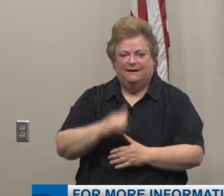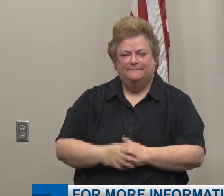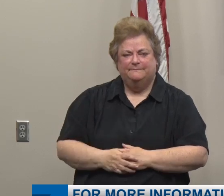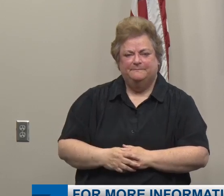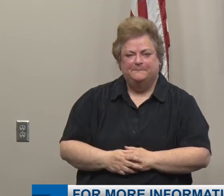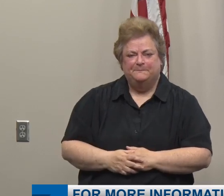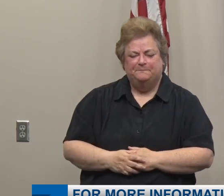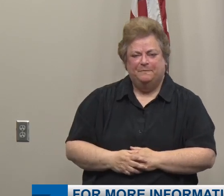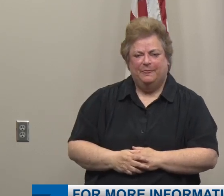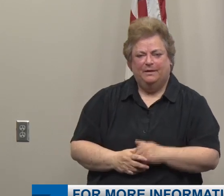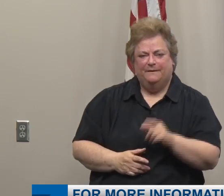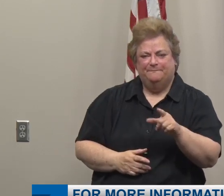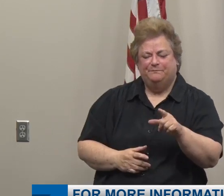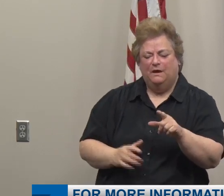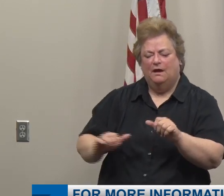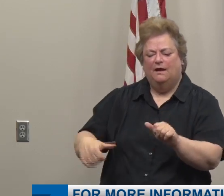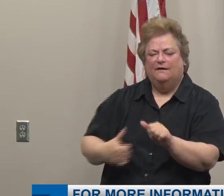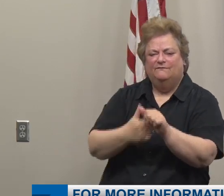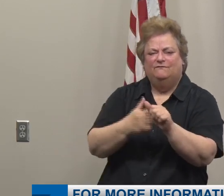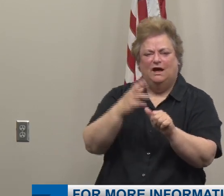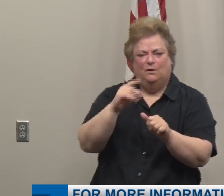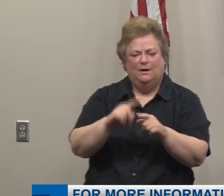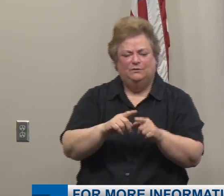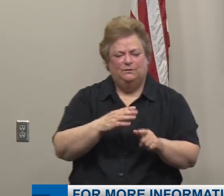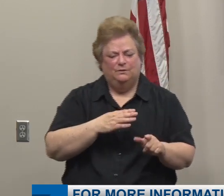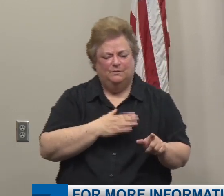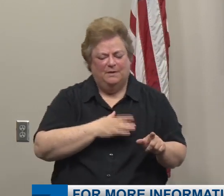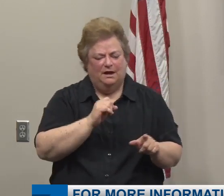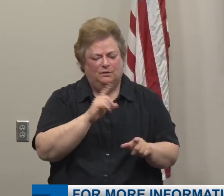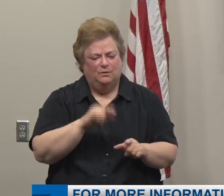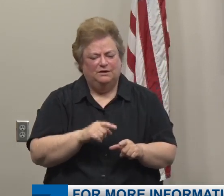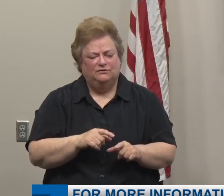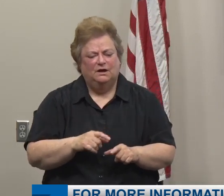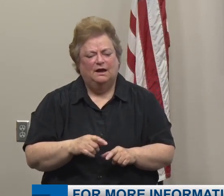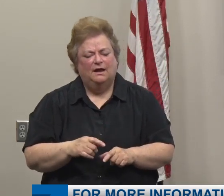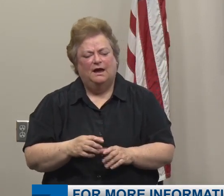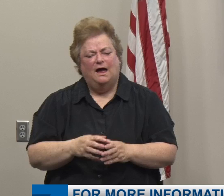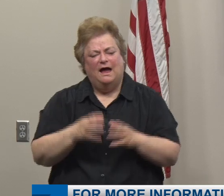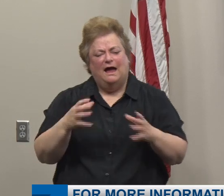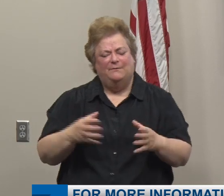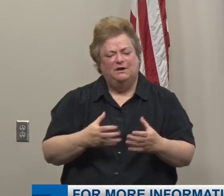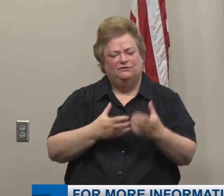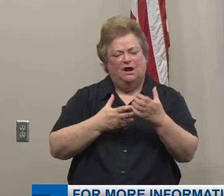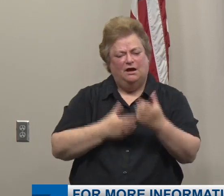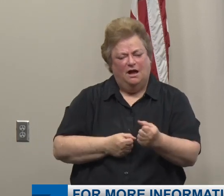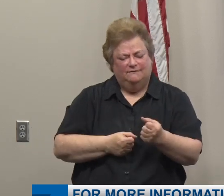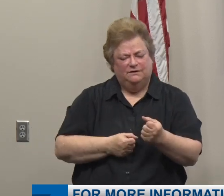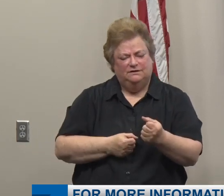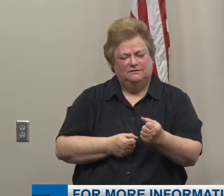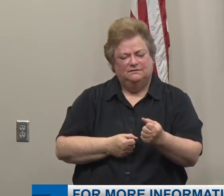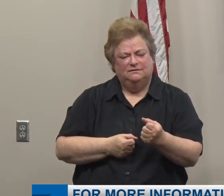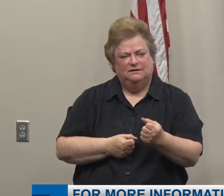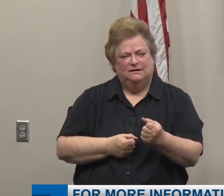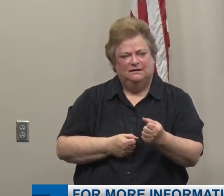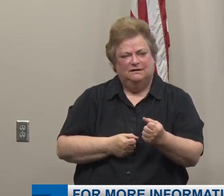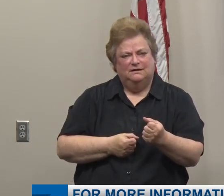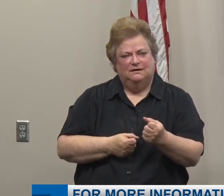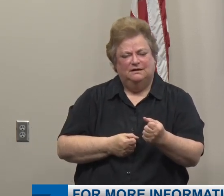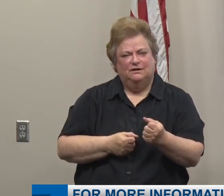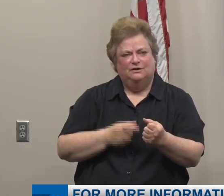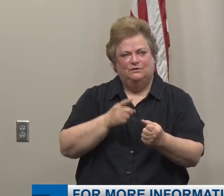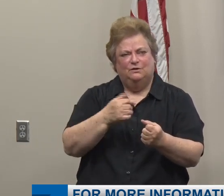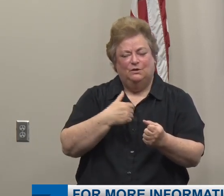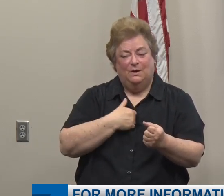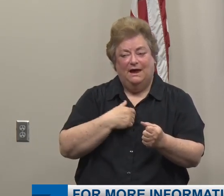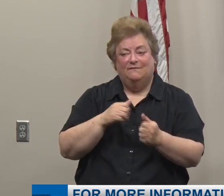all up to that director to what degree of confidence do you have in the amount of